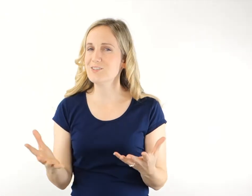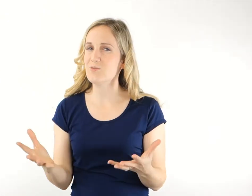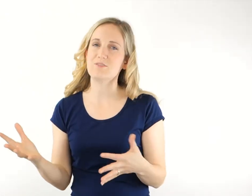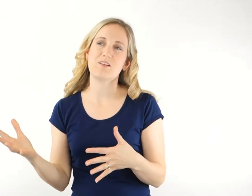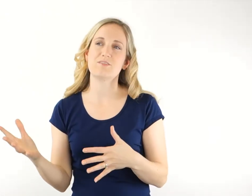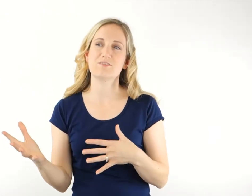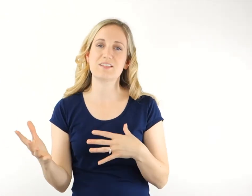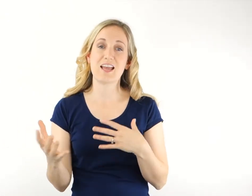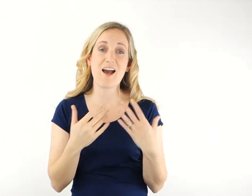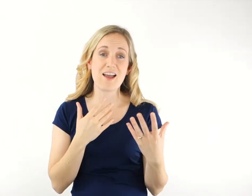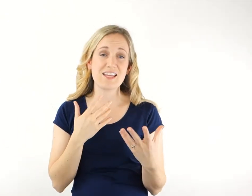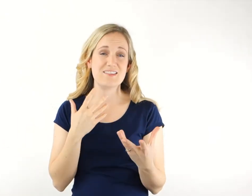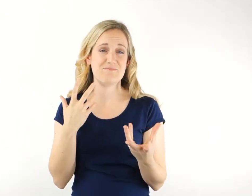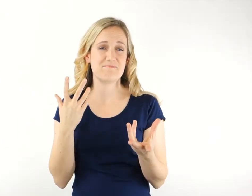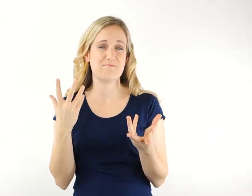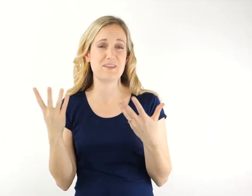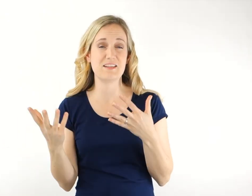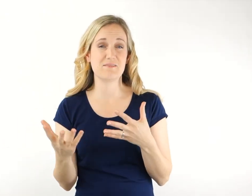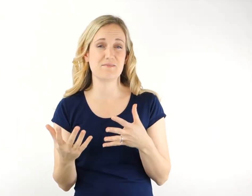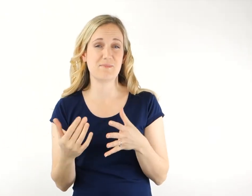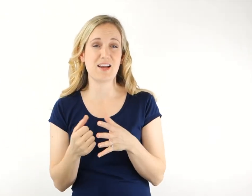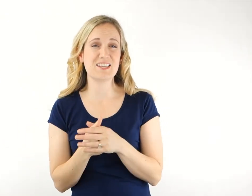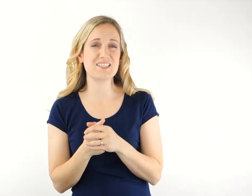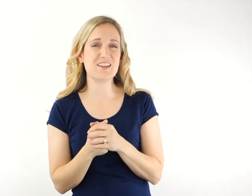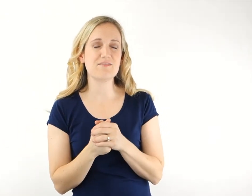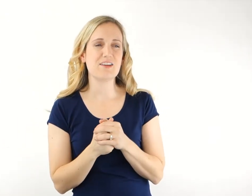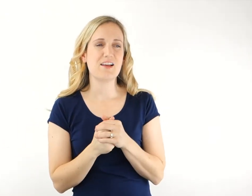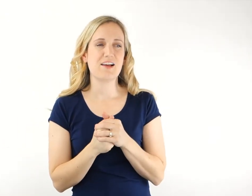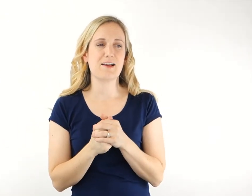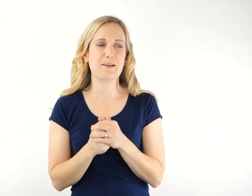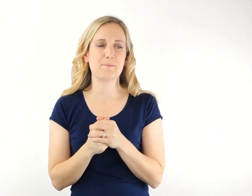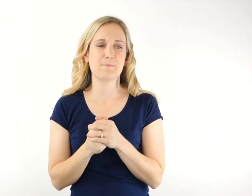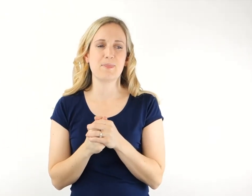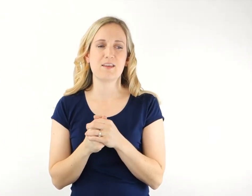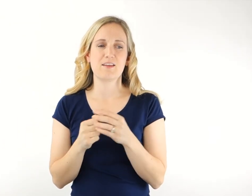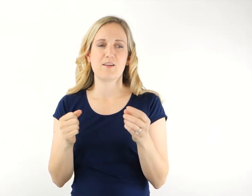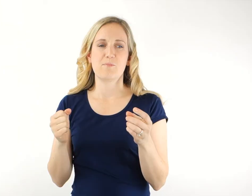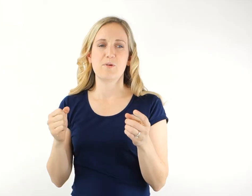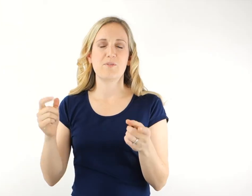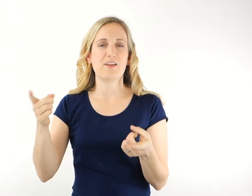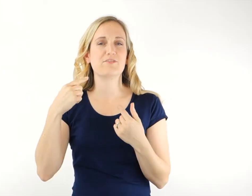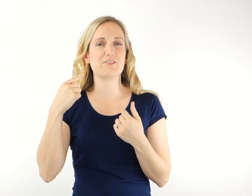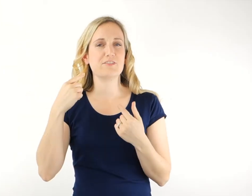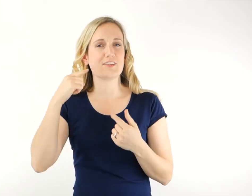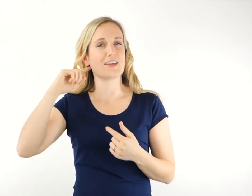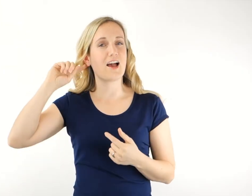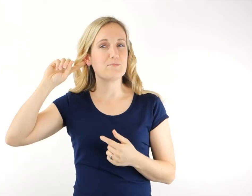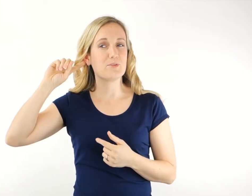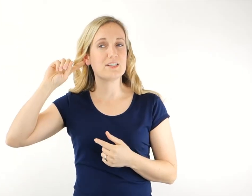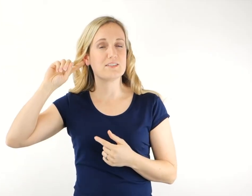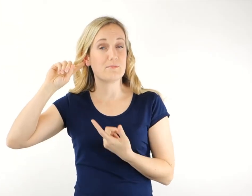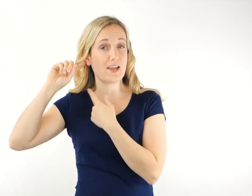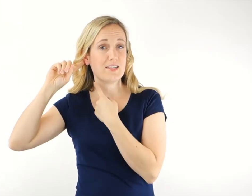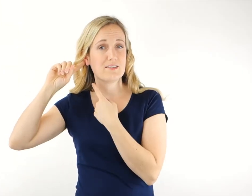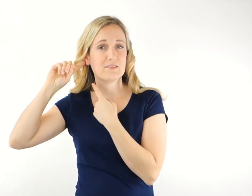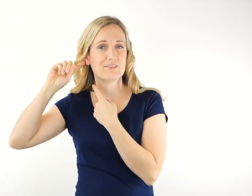whole song you say I and me and my and stuff. But whenever like I'm pointing to my ear,